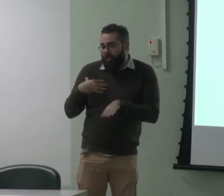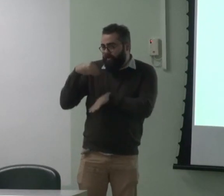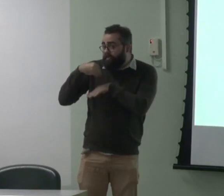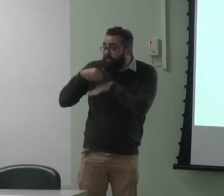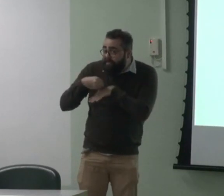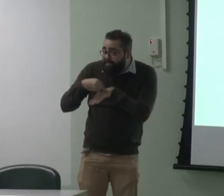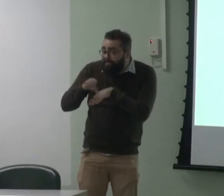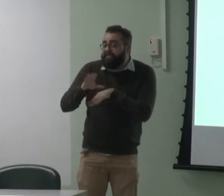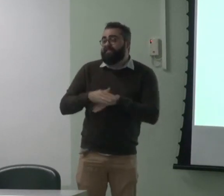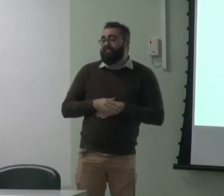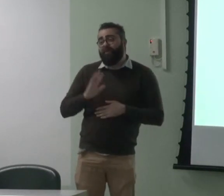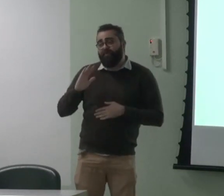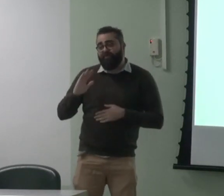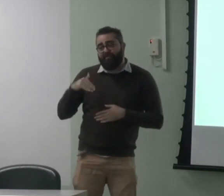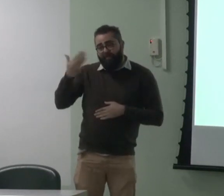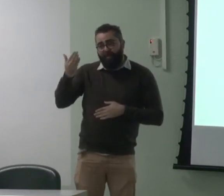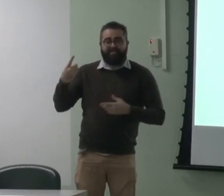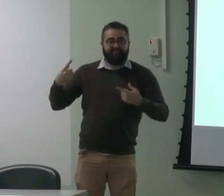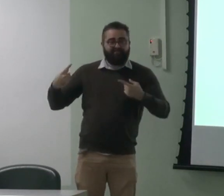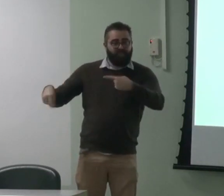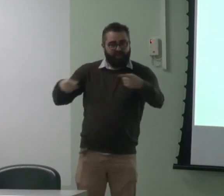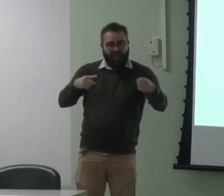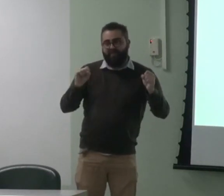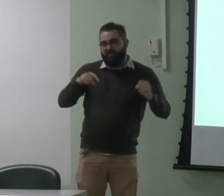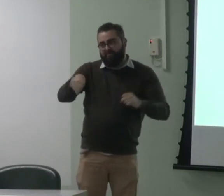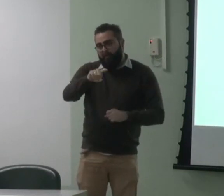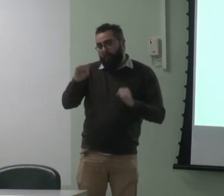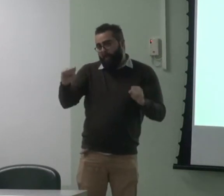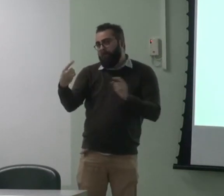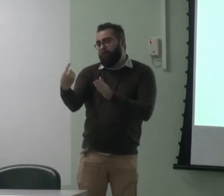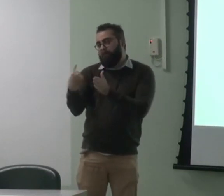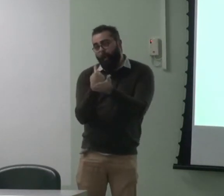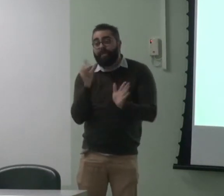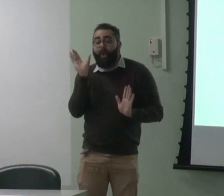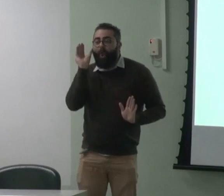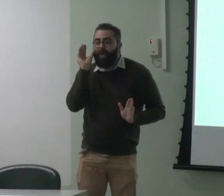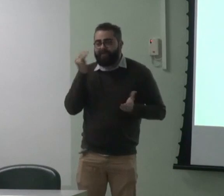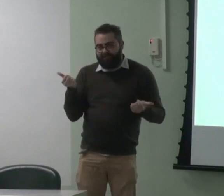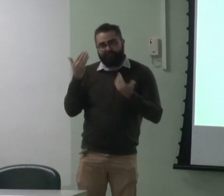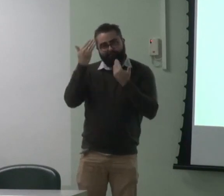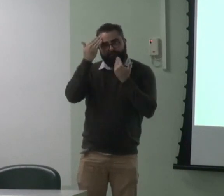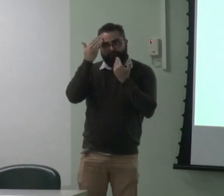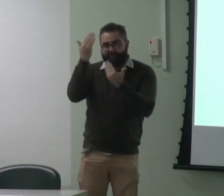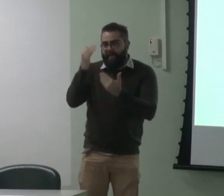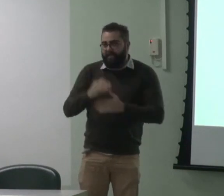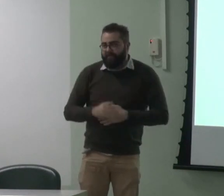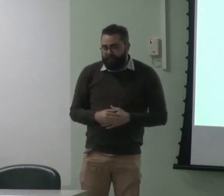will be discussion later. I think I can stop here. Thank you.